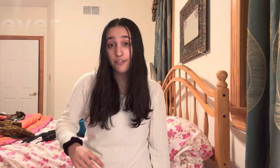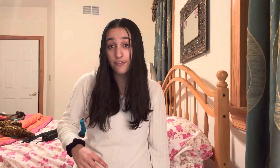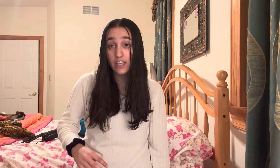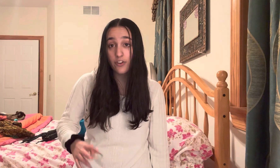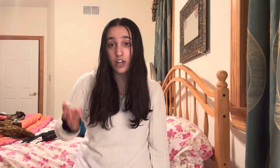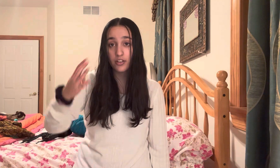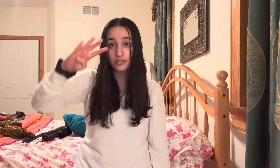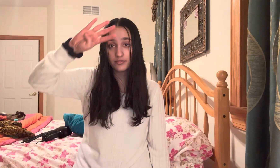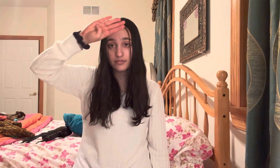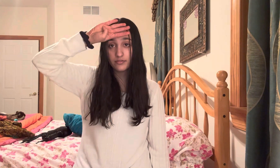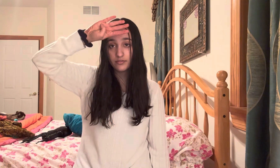Fever.